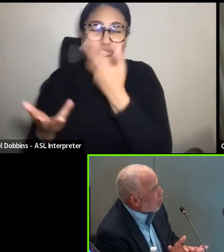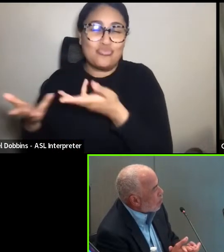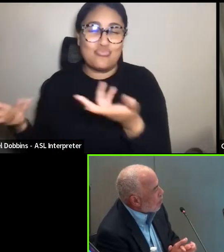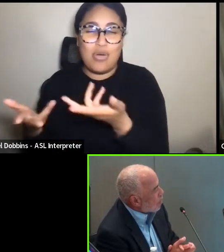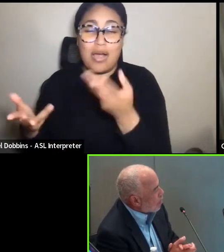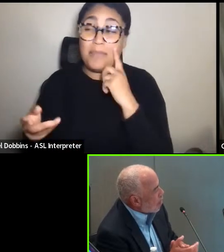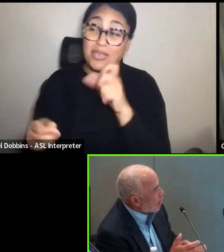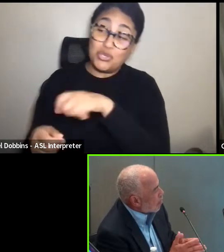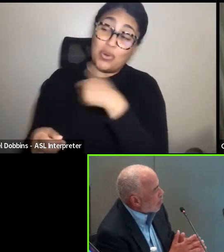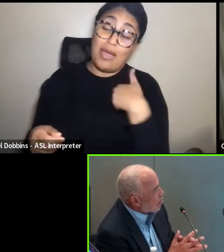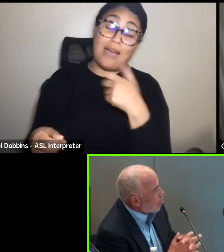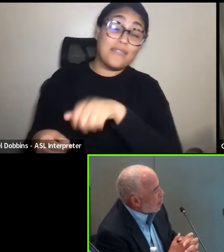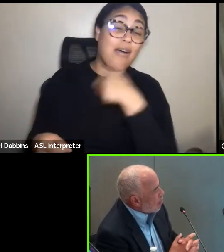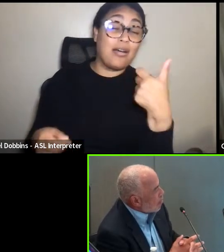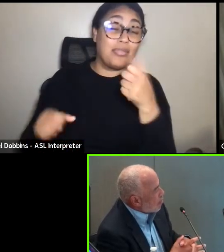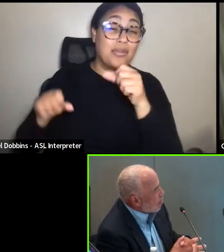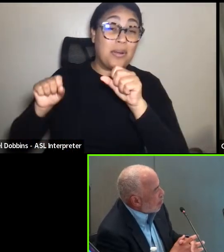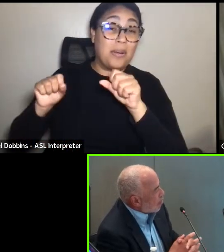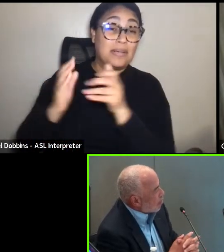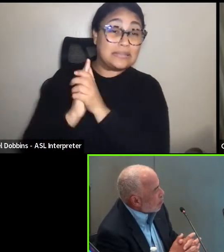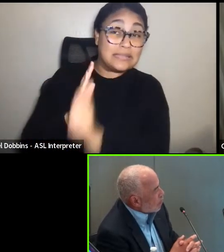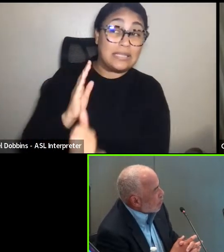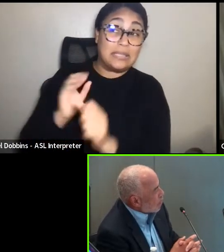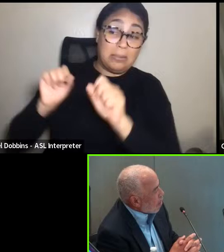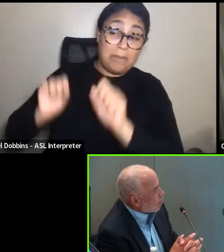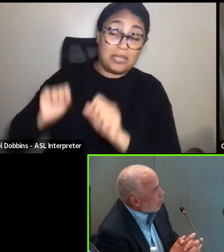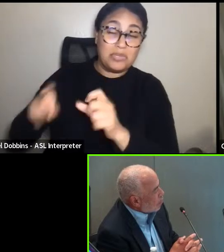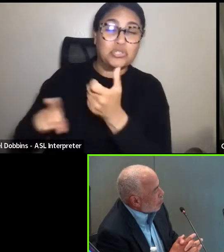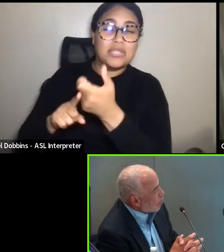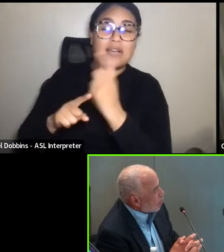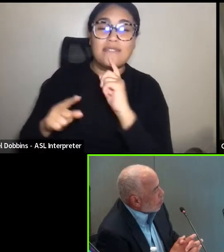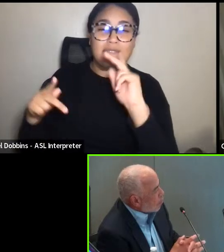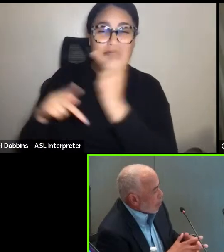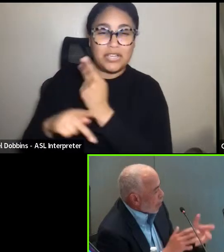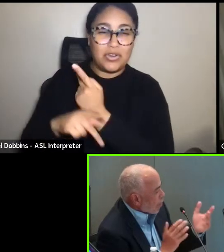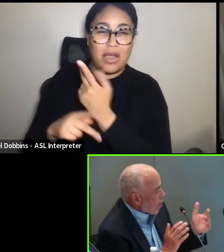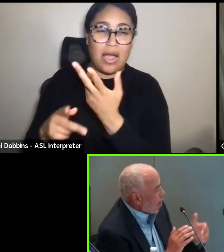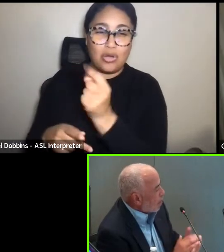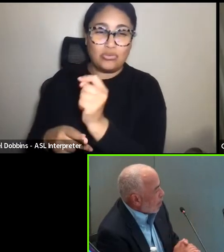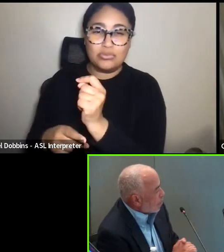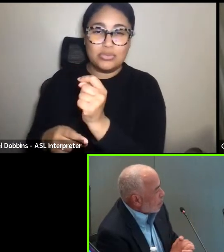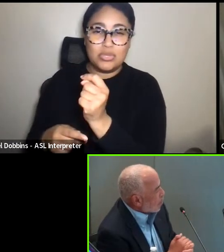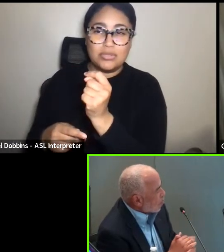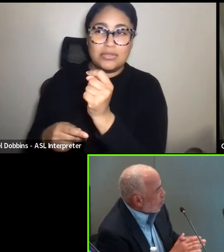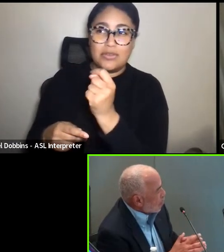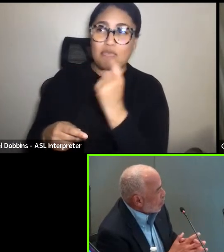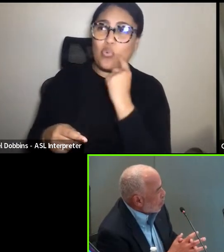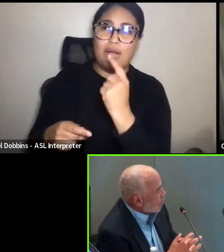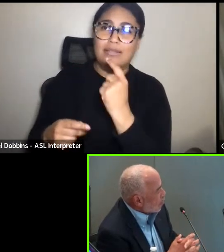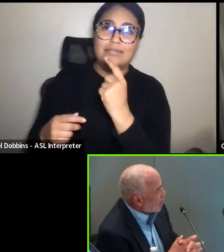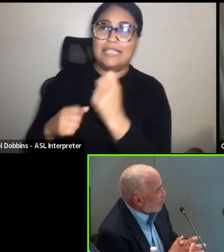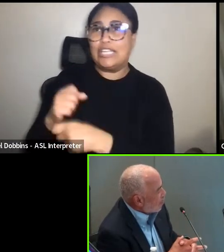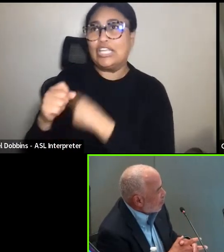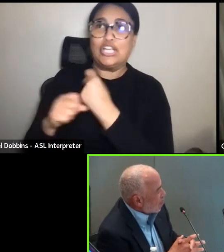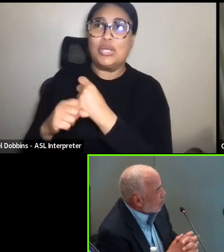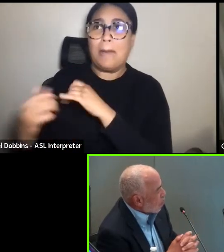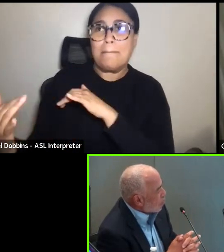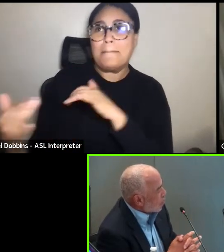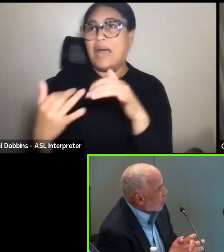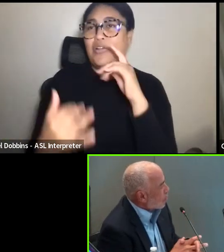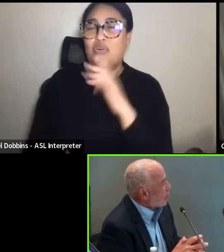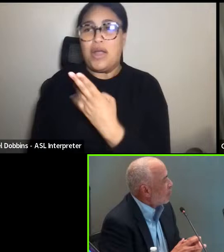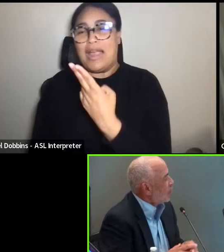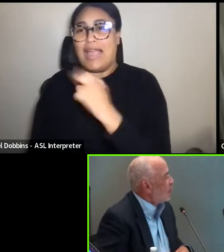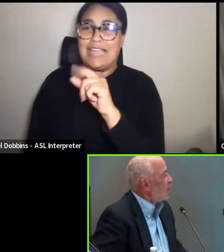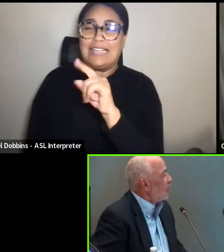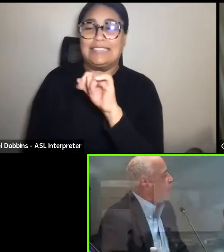other capability that kind of says, you know, you could figure out what year the Battle of Hastings was, or what the